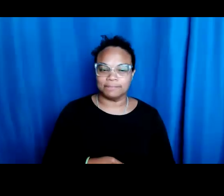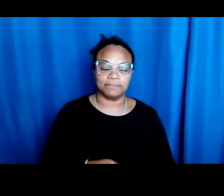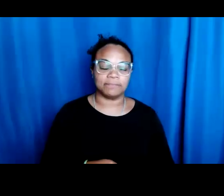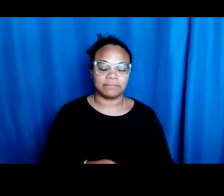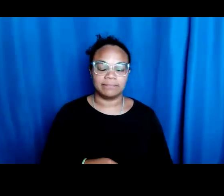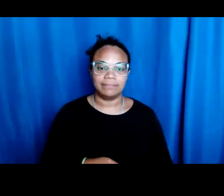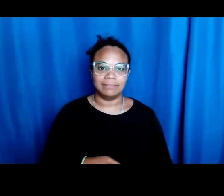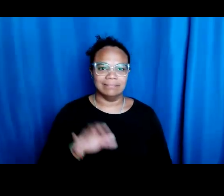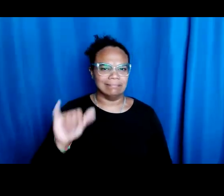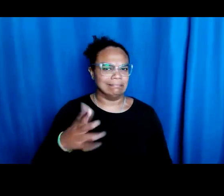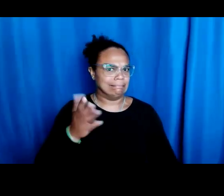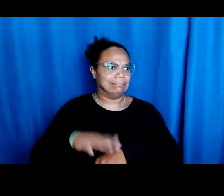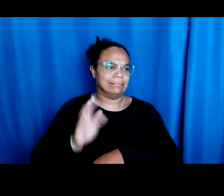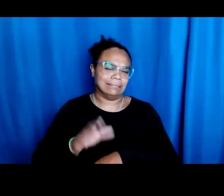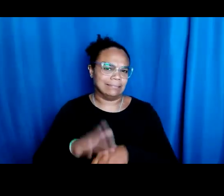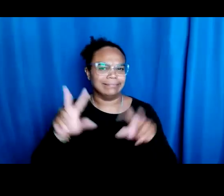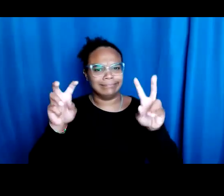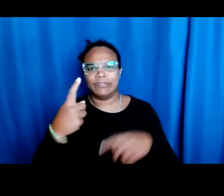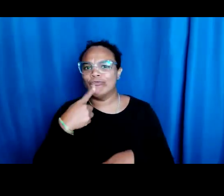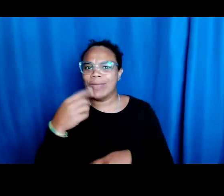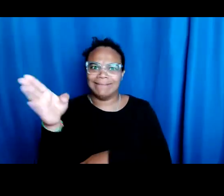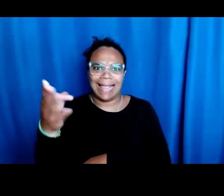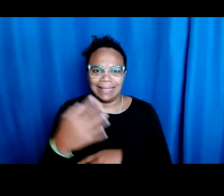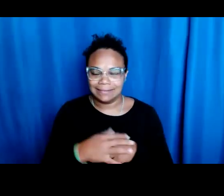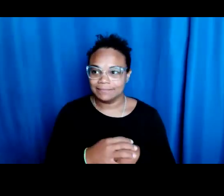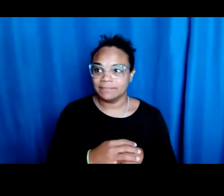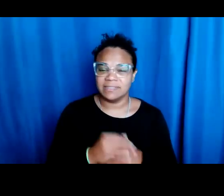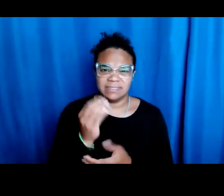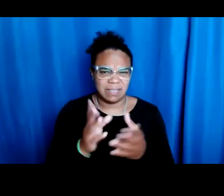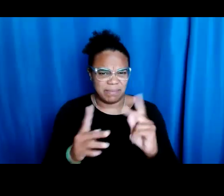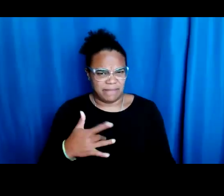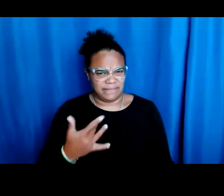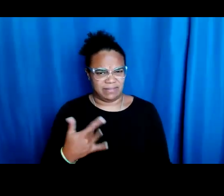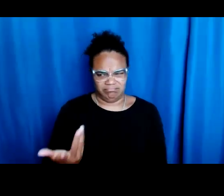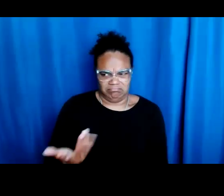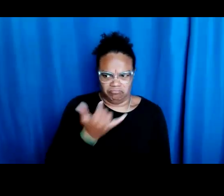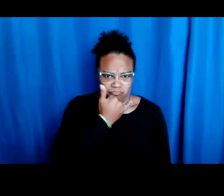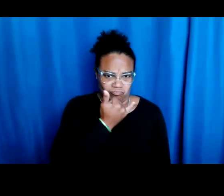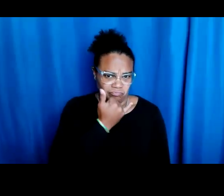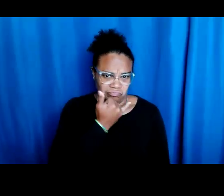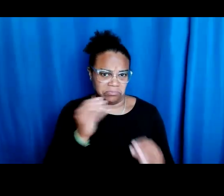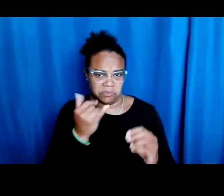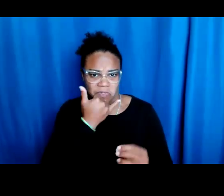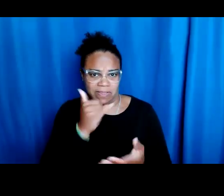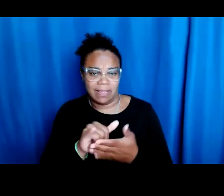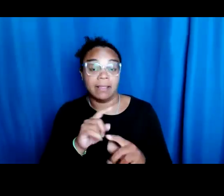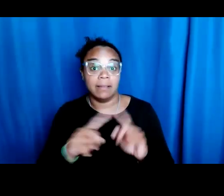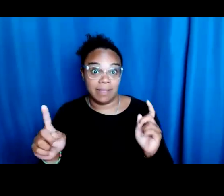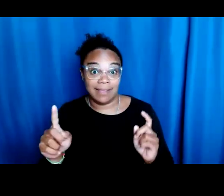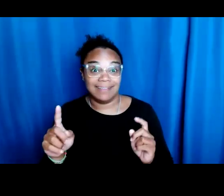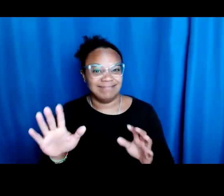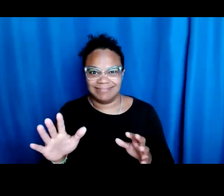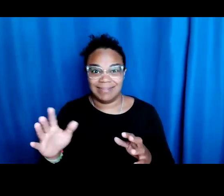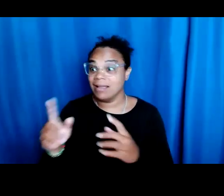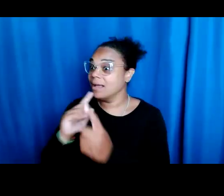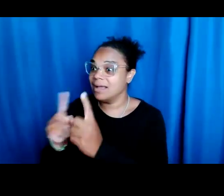create a red flag. Now, some people think, why not? Where you need to put that information is in this